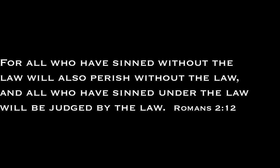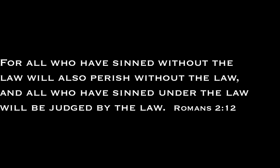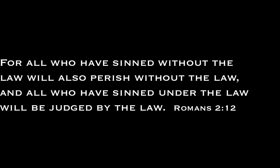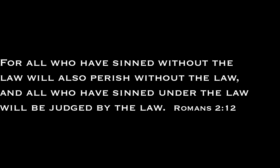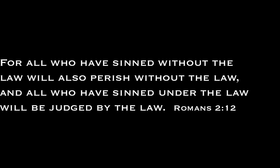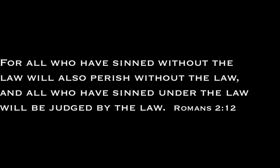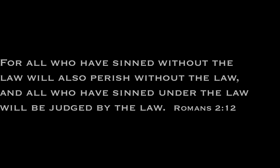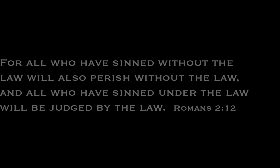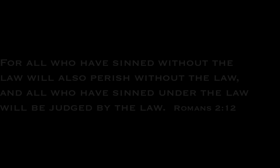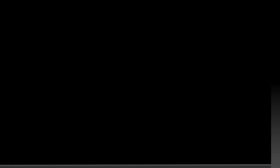the law.